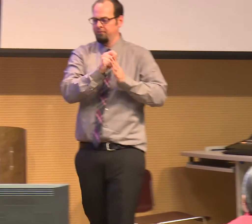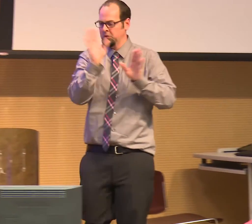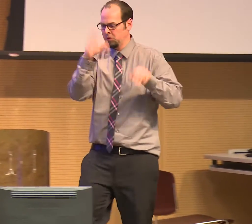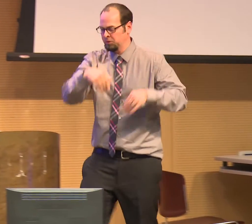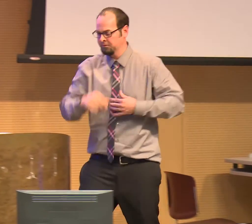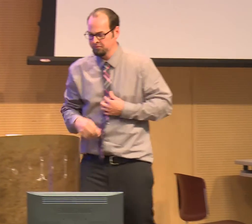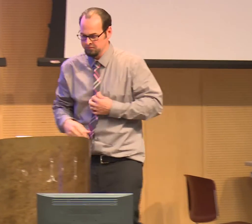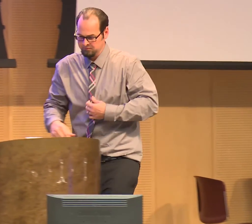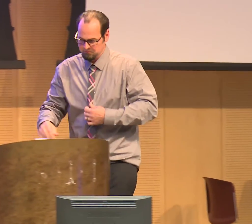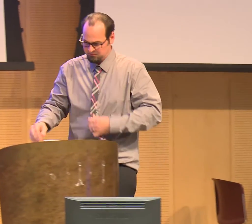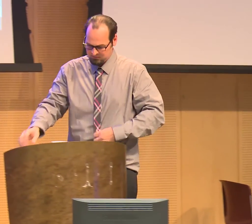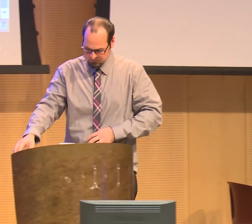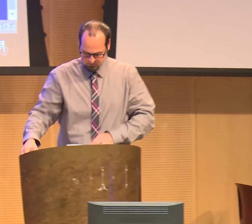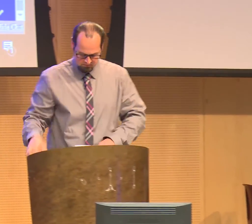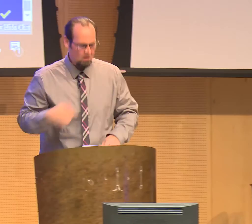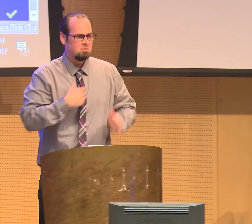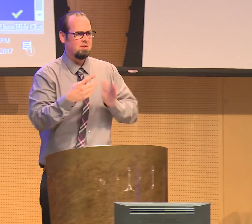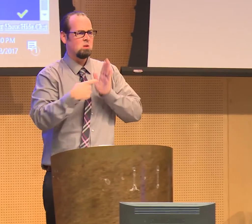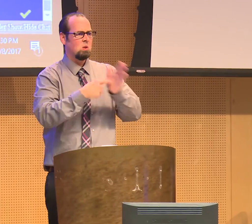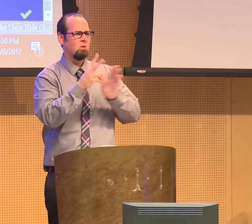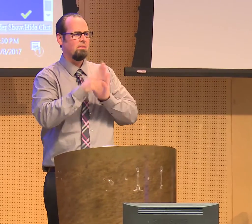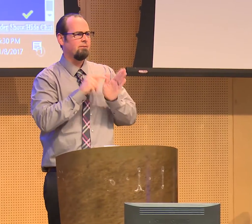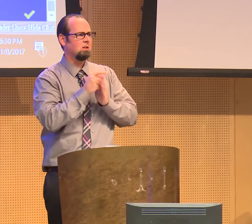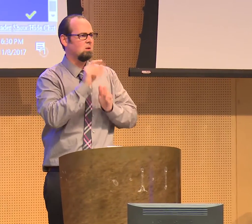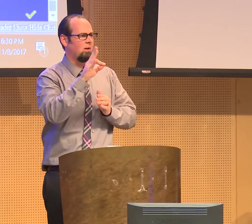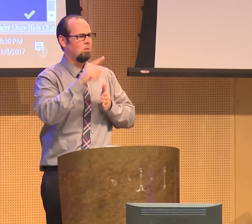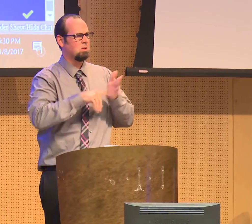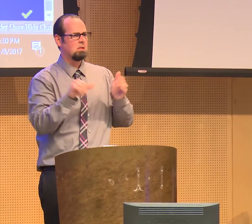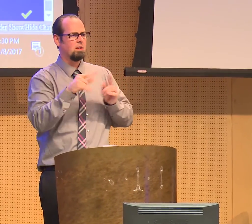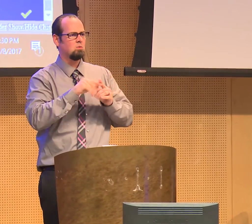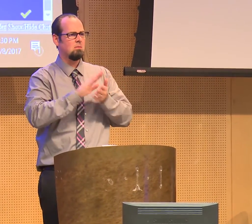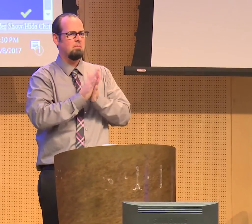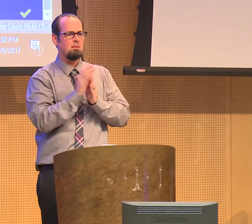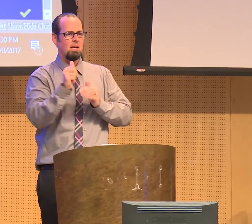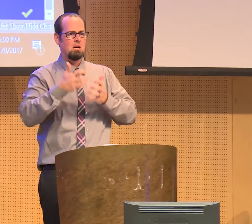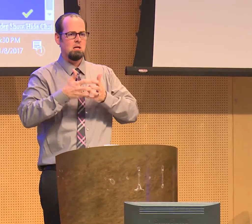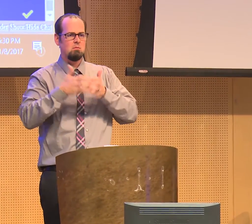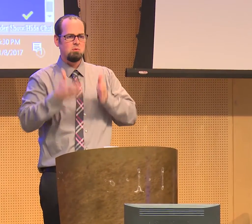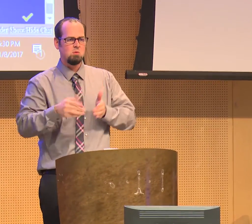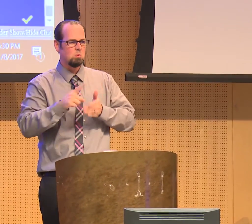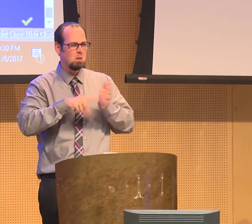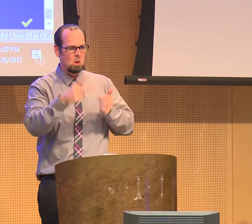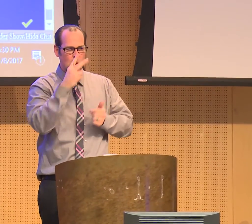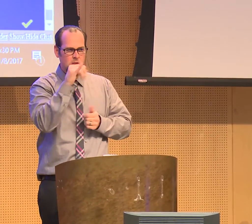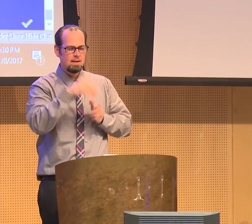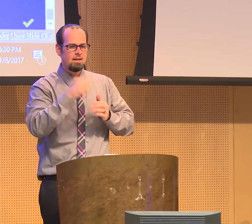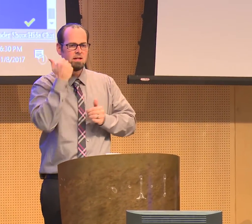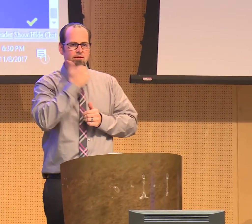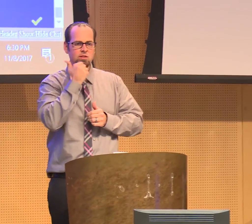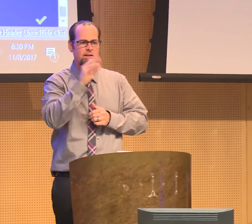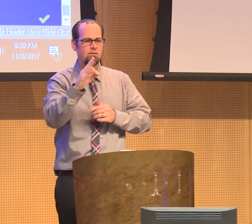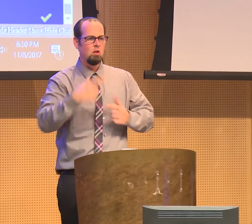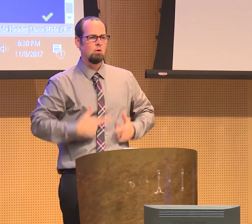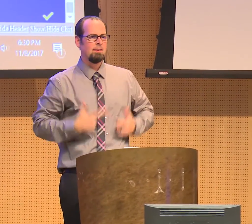Oh, let's forget the video. It's not coming up. I wanted to show you a video of how to become a